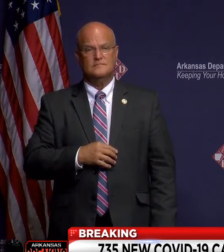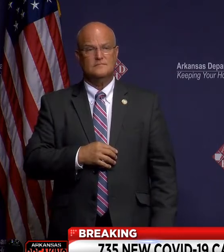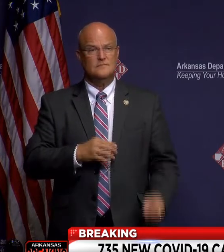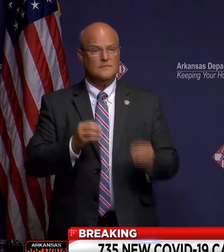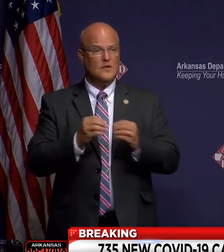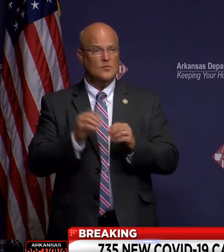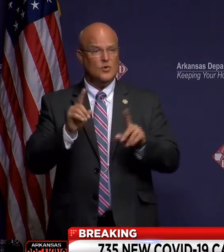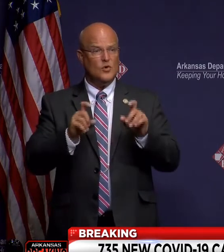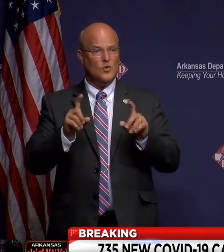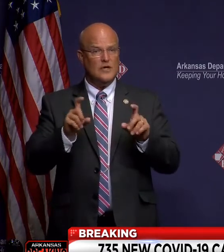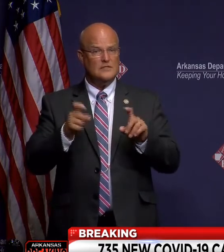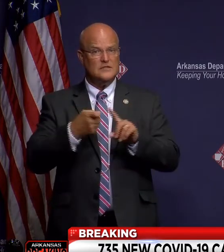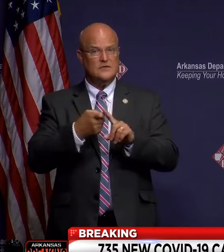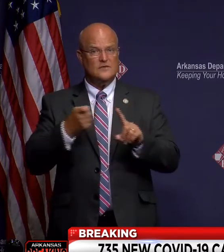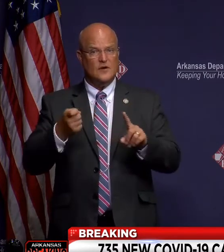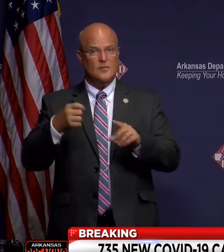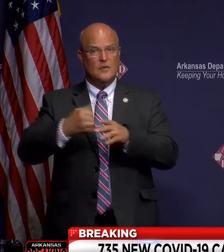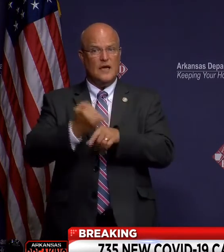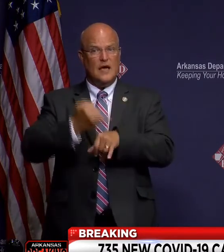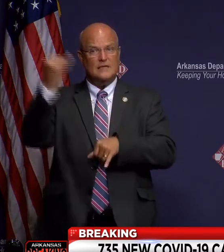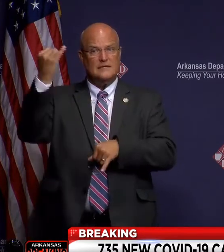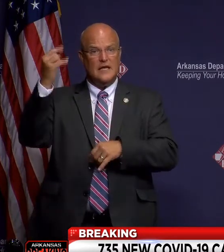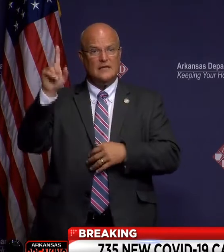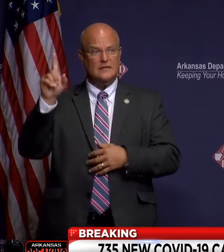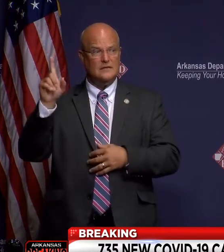Any other questions from outside?